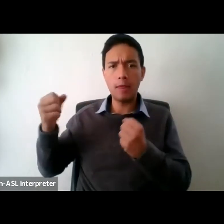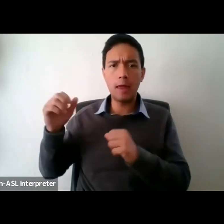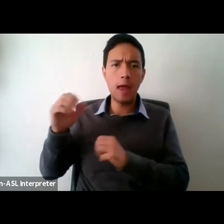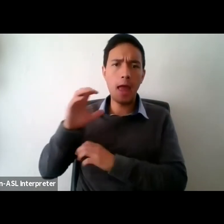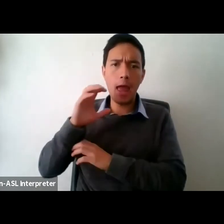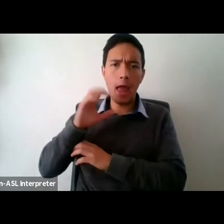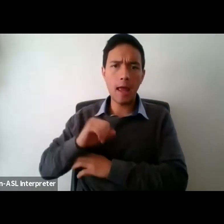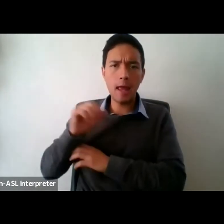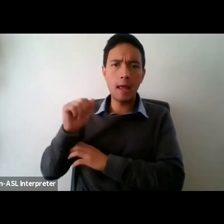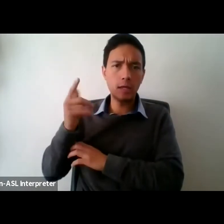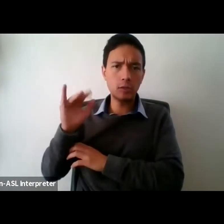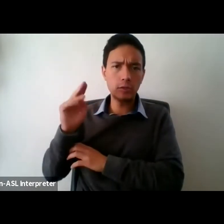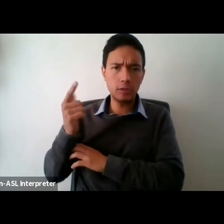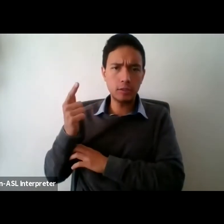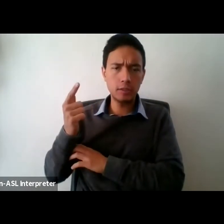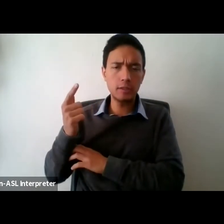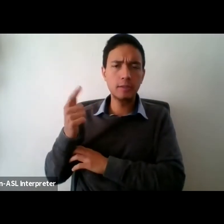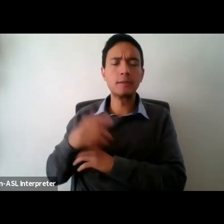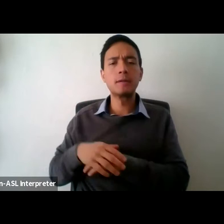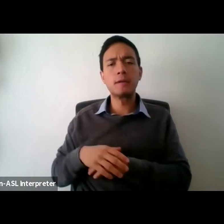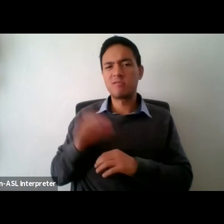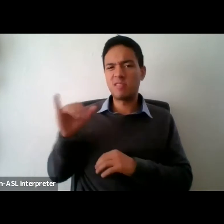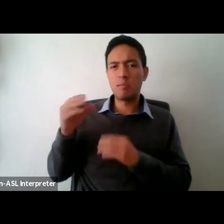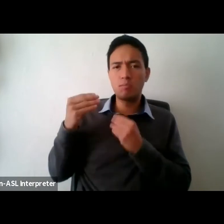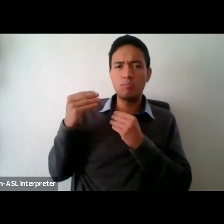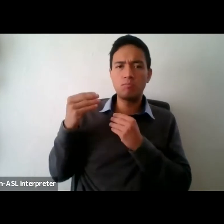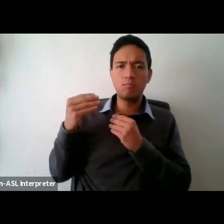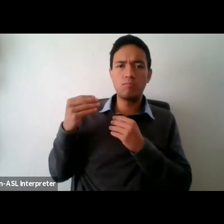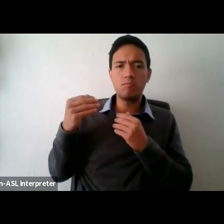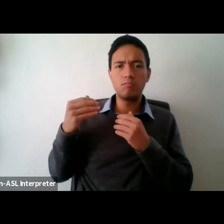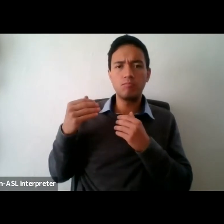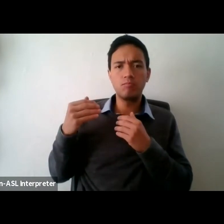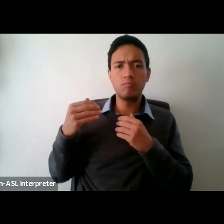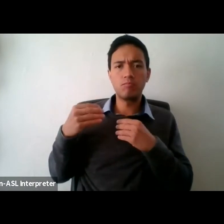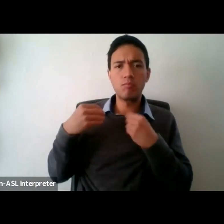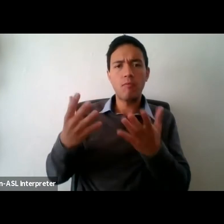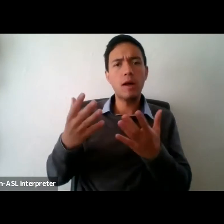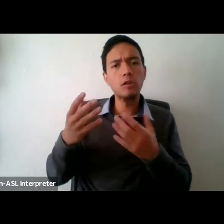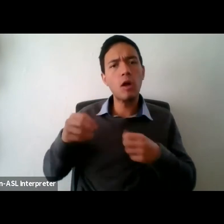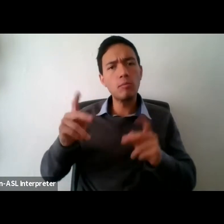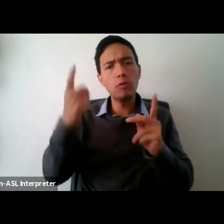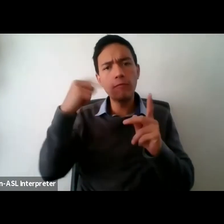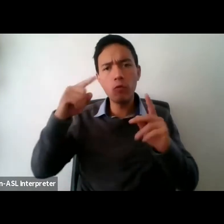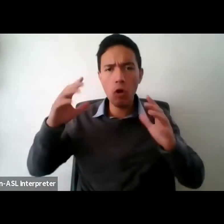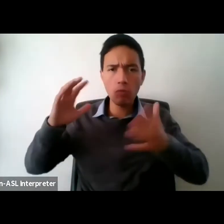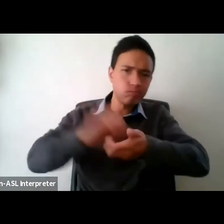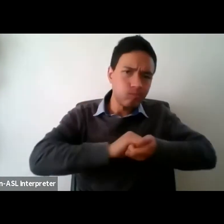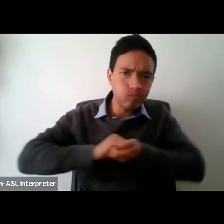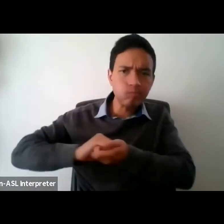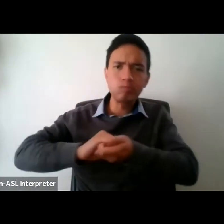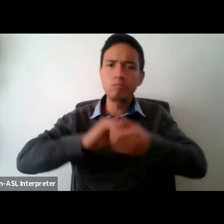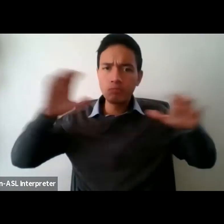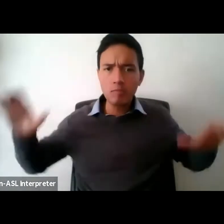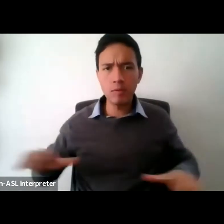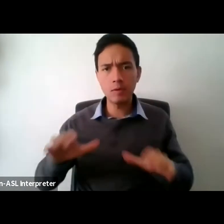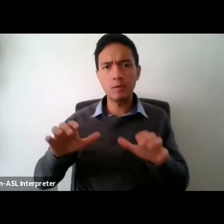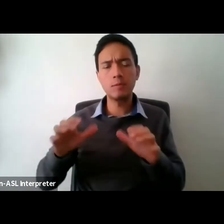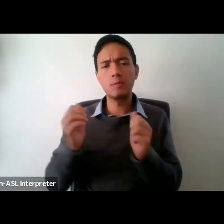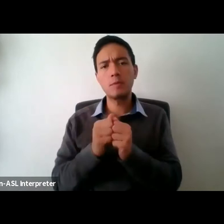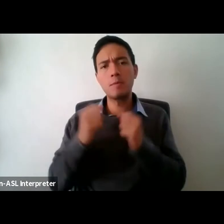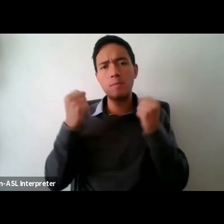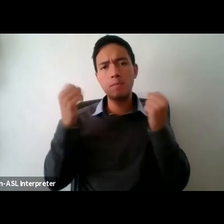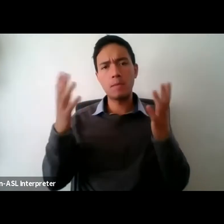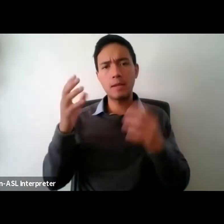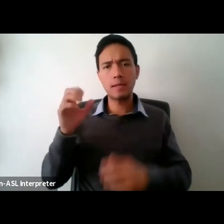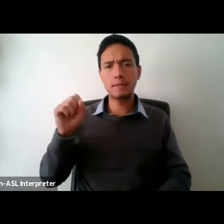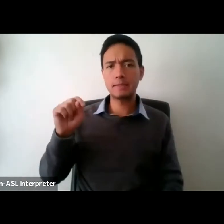2021-2030 presents an opportunity for collective action with diverse stakeholders to